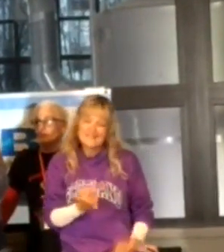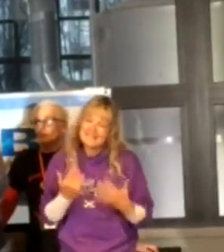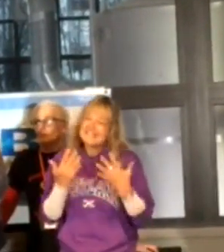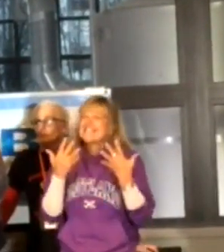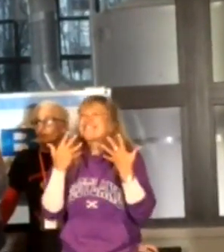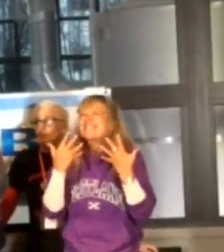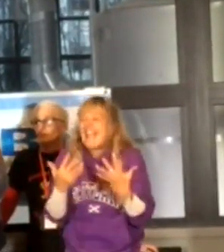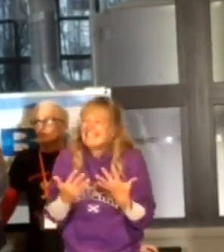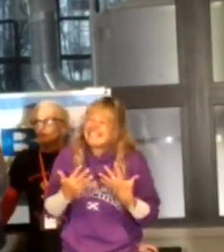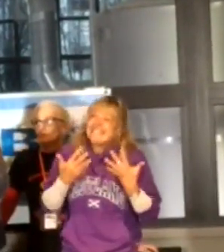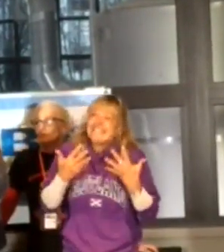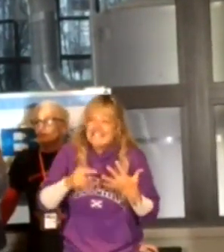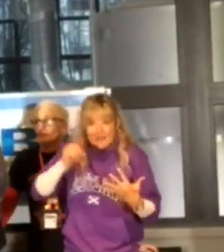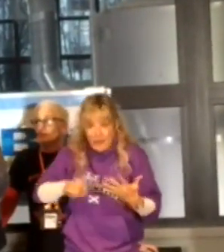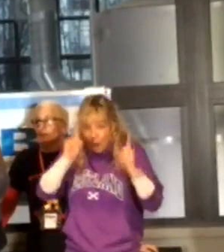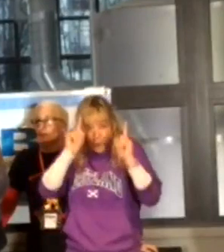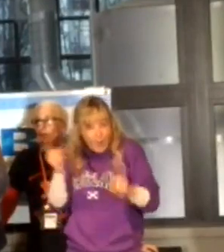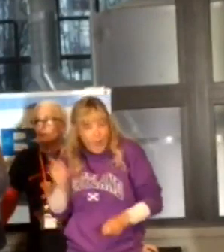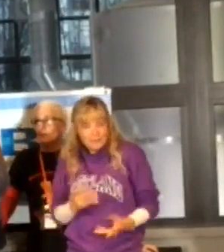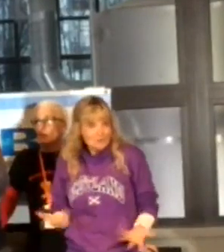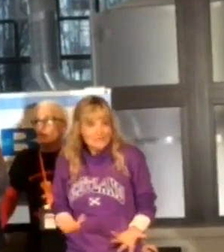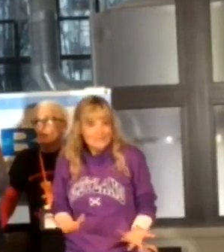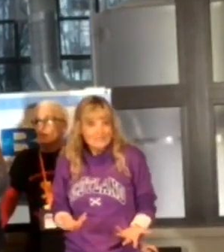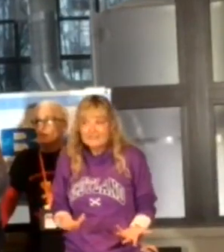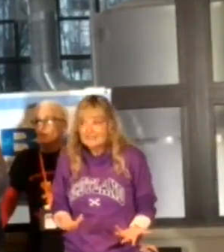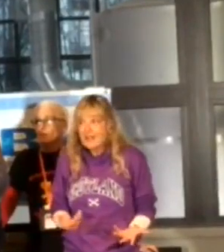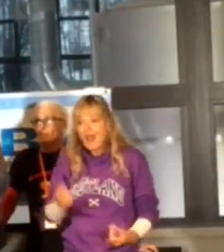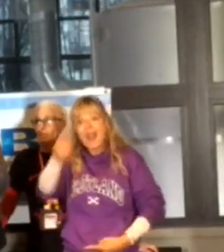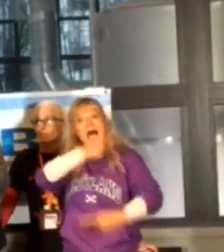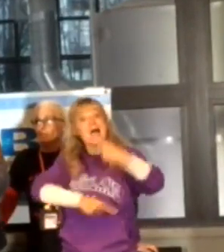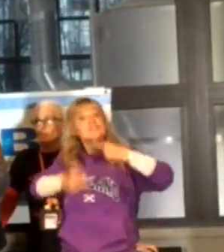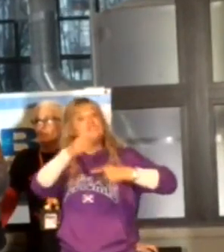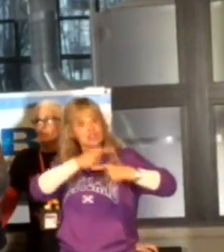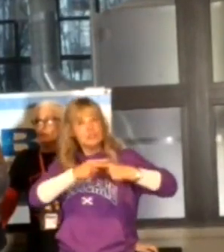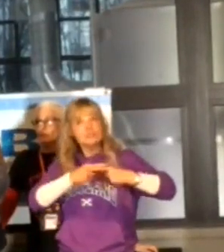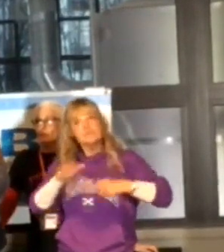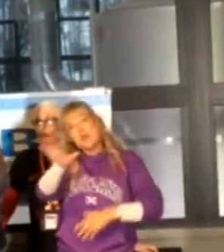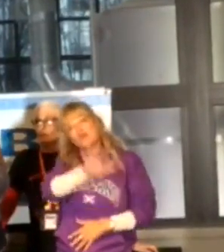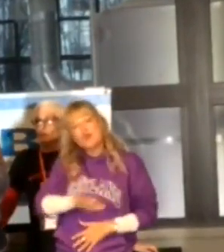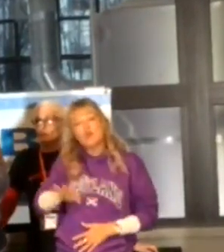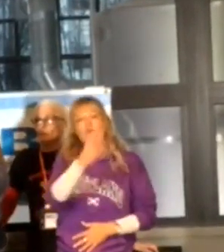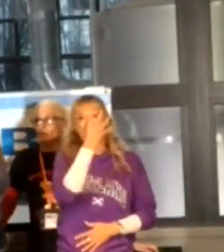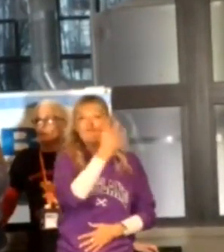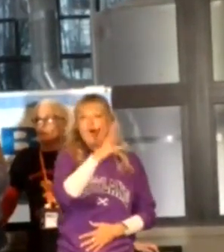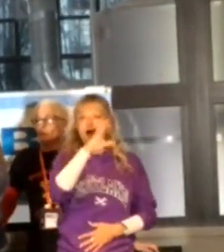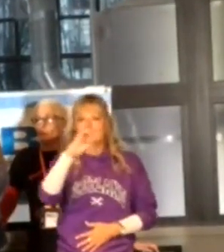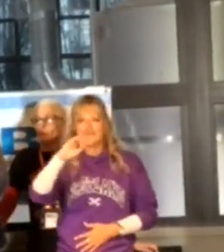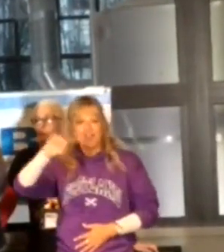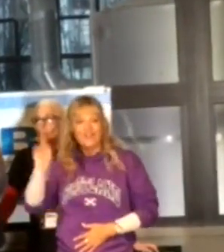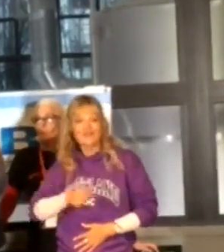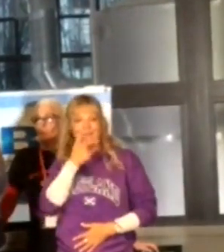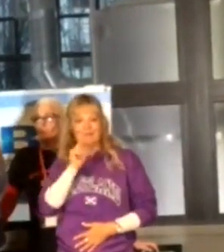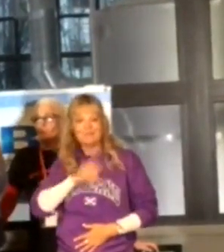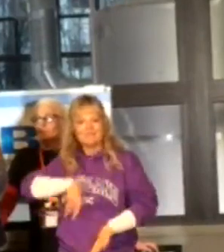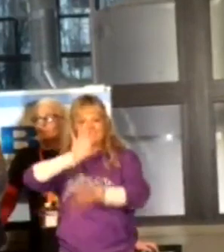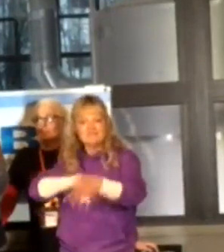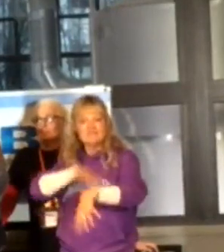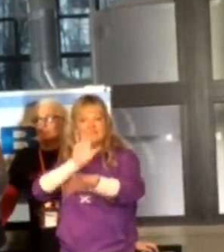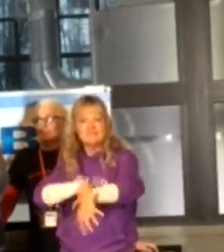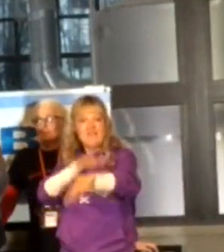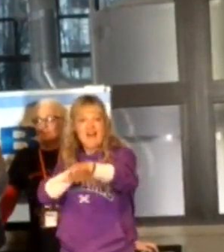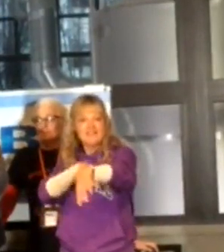£1,000 were unable to make it today. Last year, around 400,000 people marched